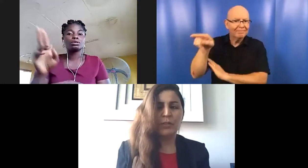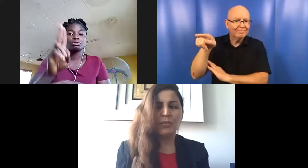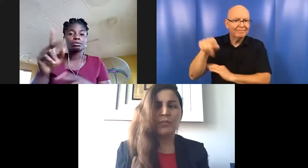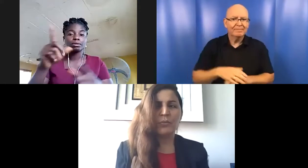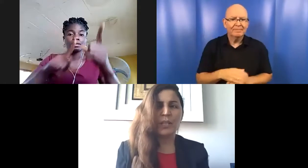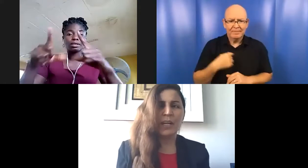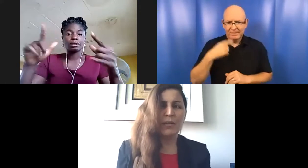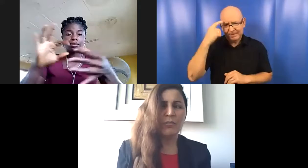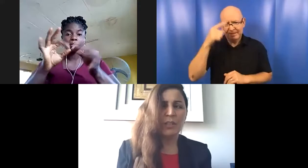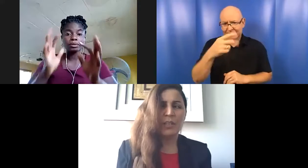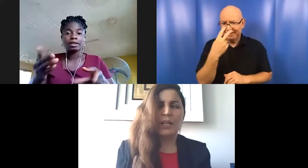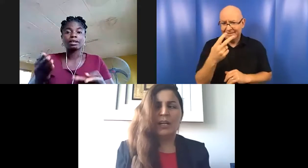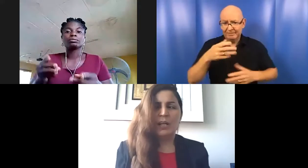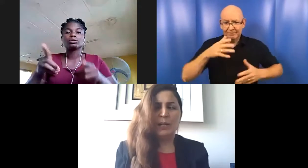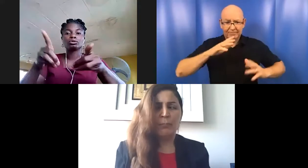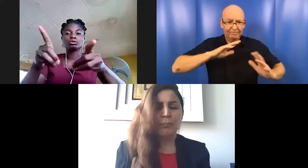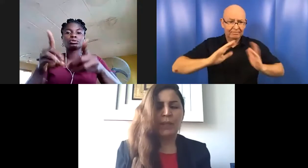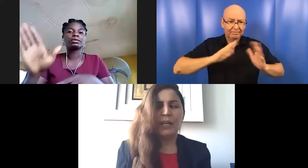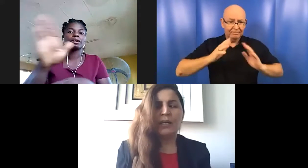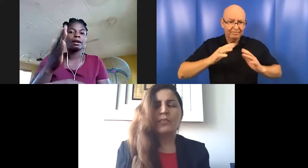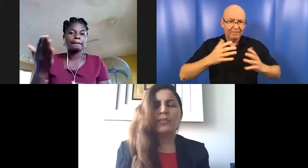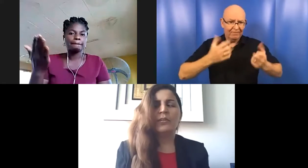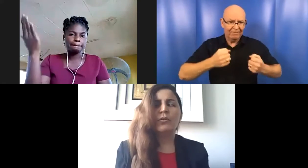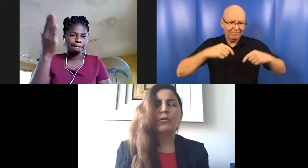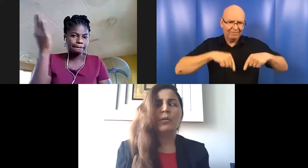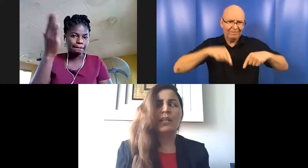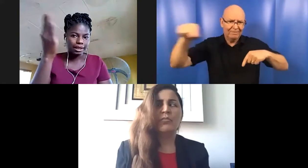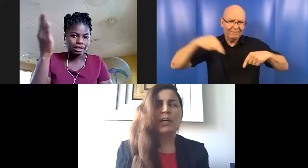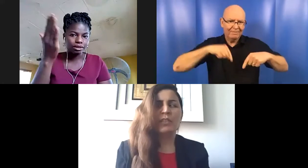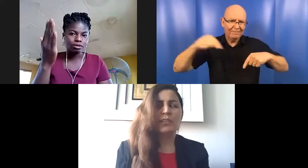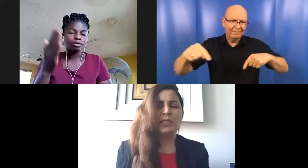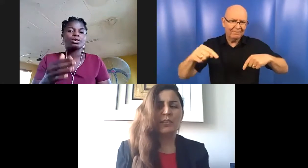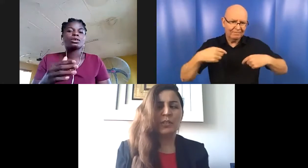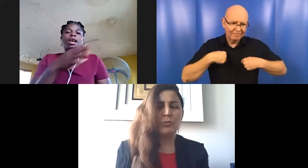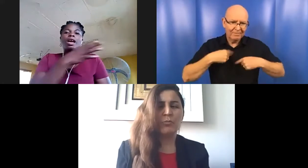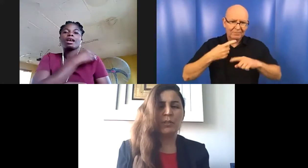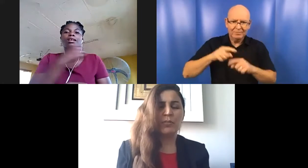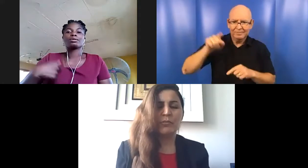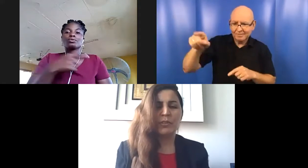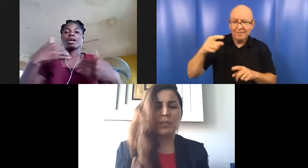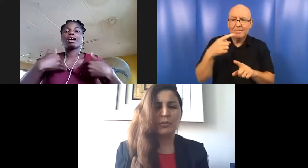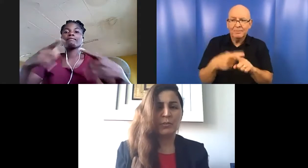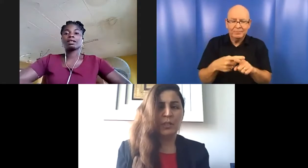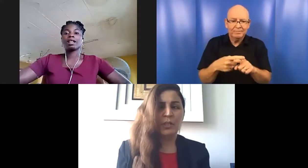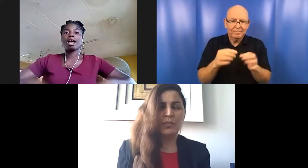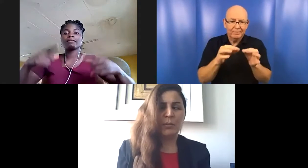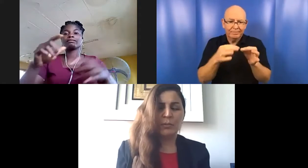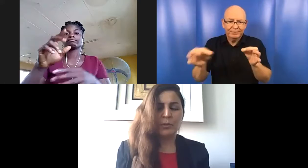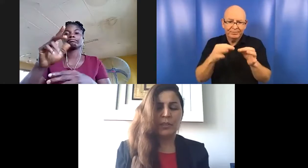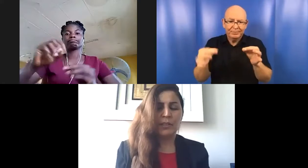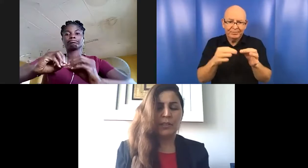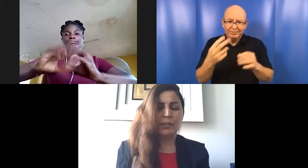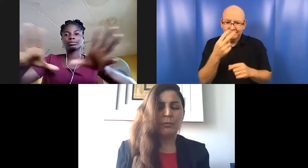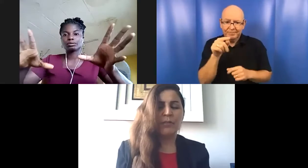any questions you may have. And also, if you have any technical issues, please feel free to type